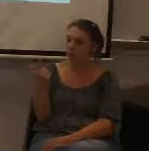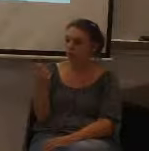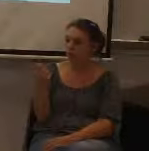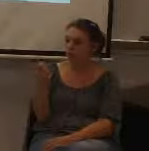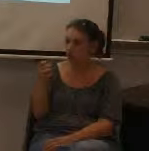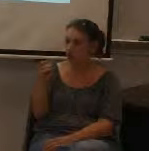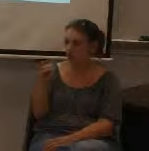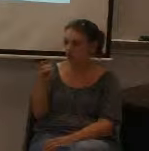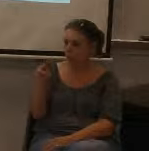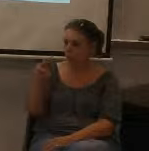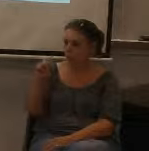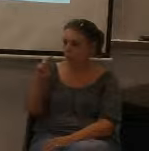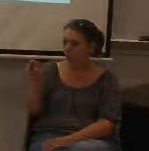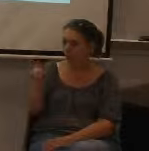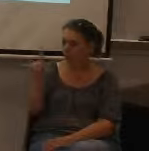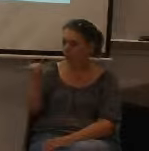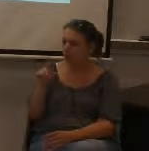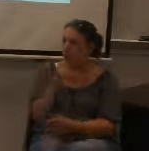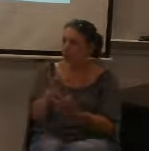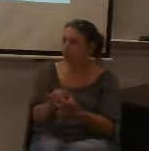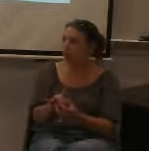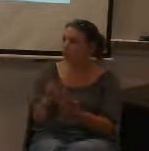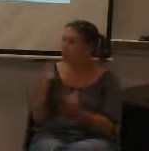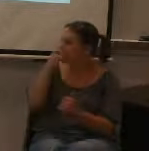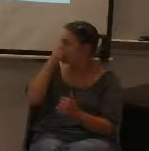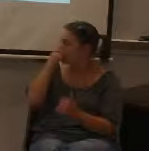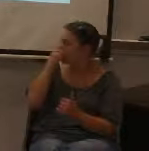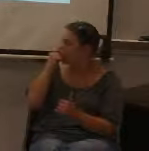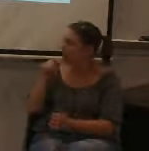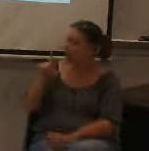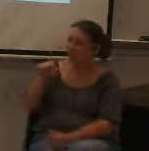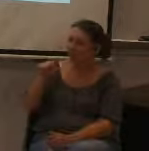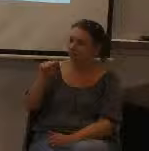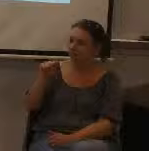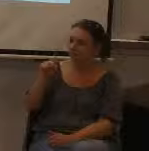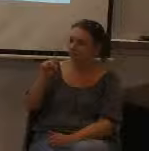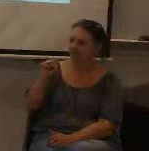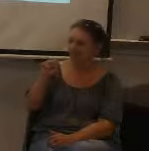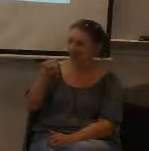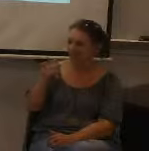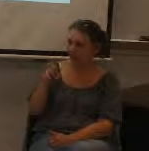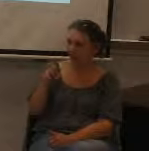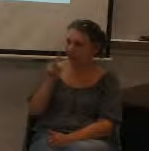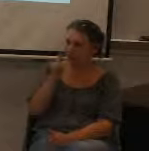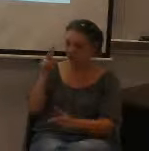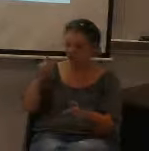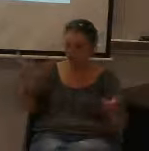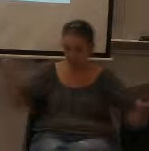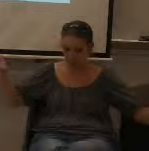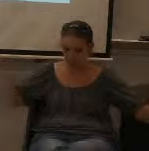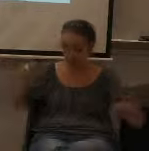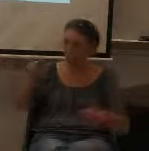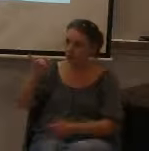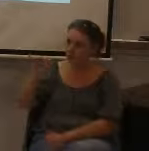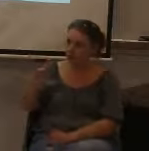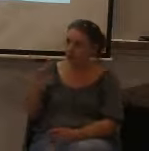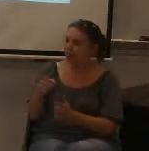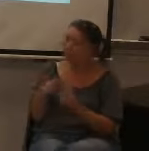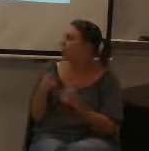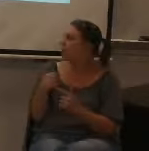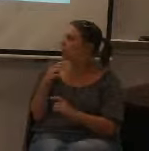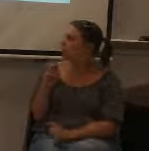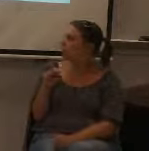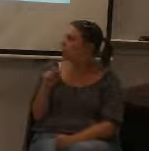that type of scale. A landscape would be a mosaic of these habitats or watersheds. And then finally we have the